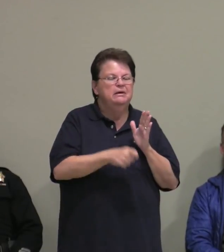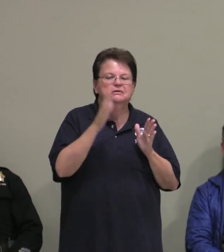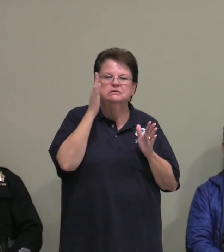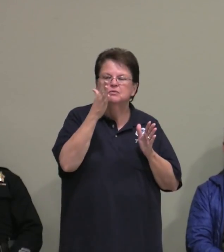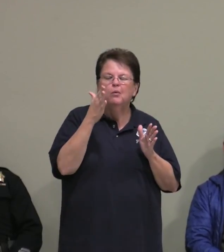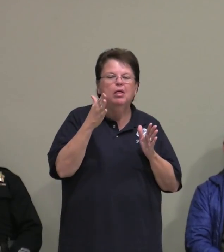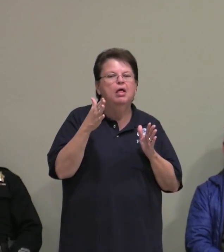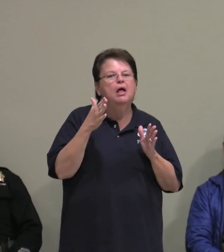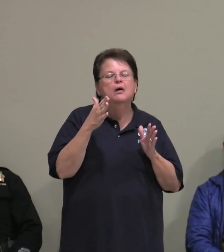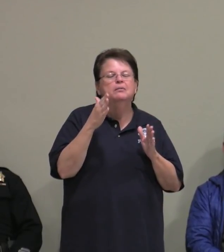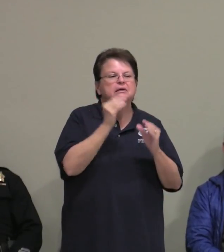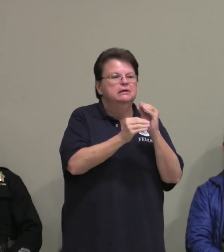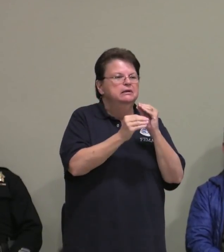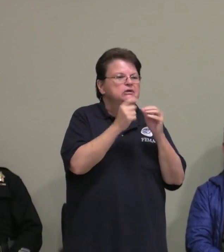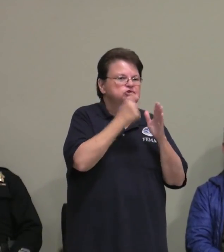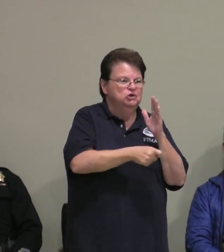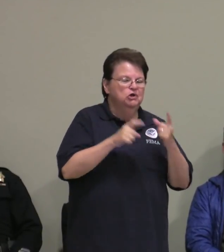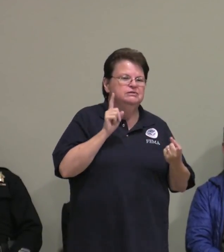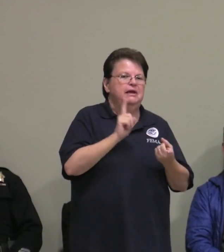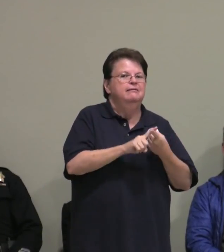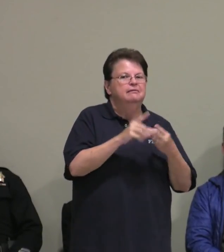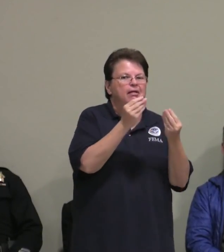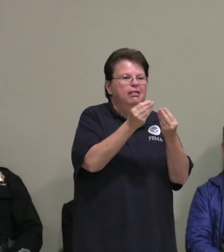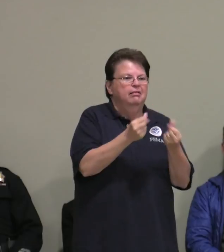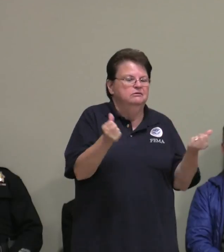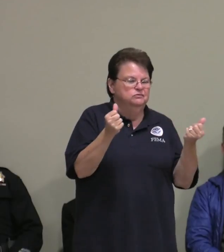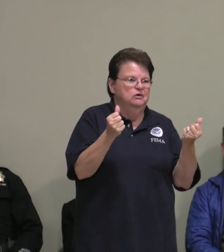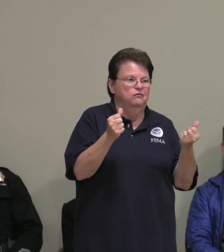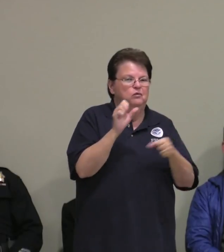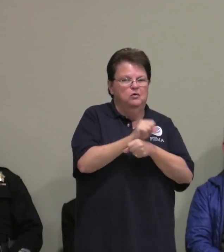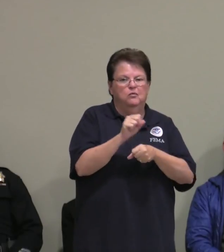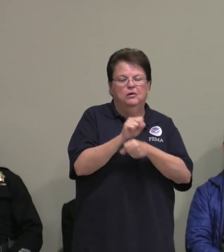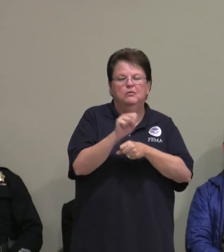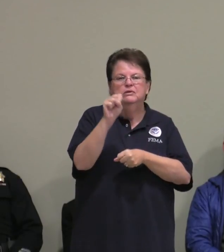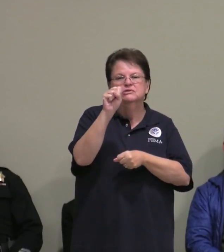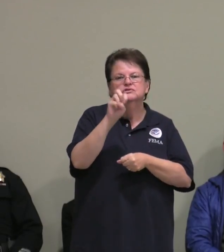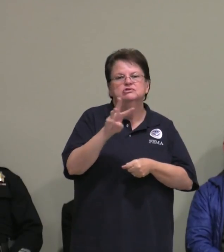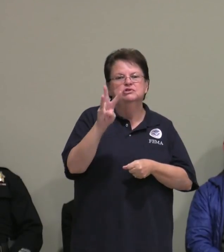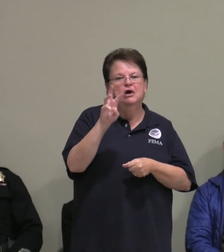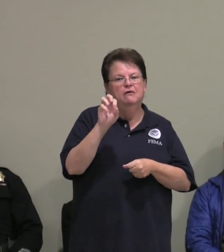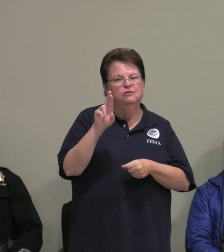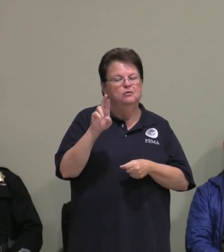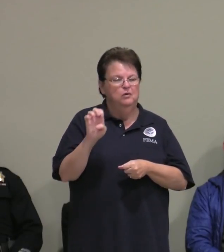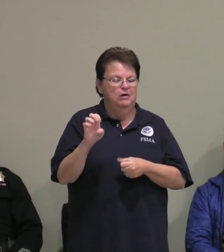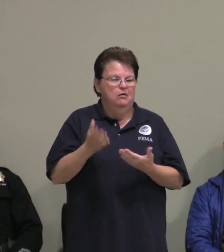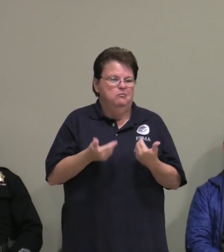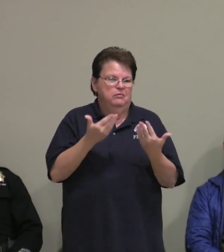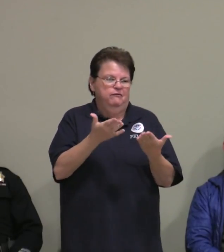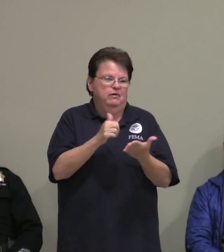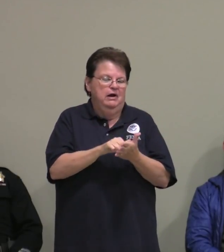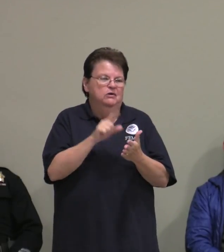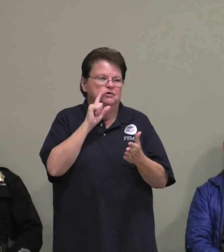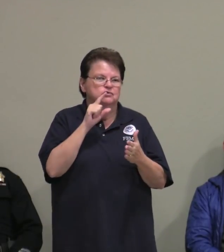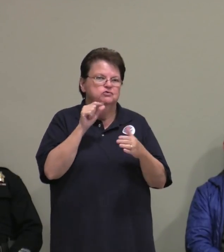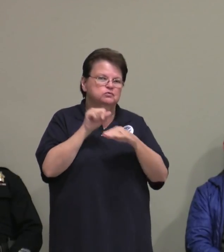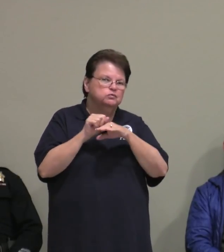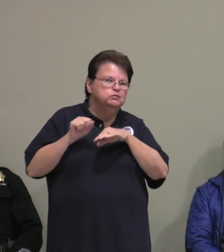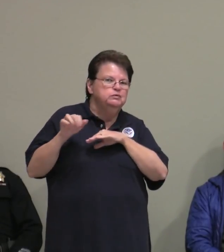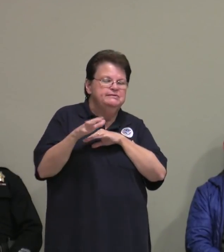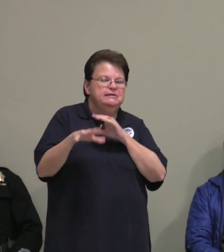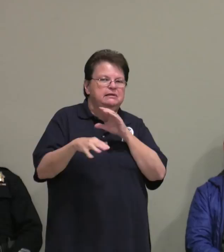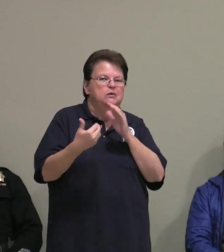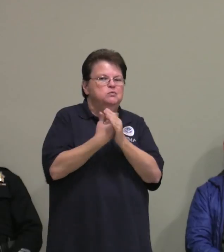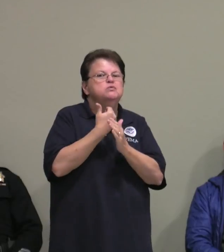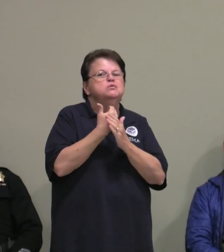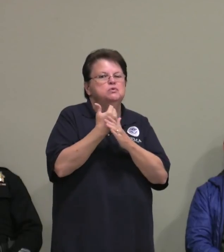until it's remedied. We are working with our software provider to reissue statements that will be correct and clear.